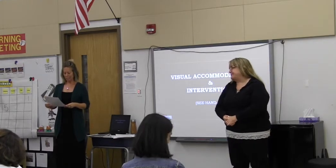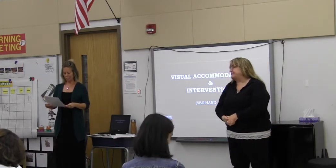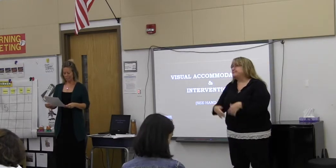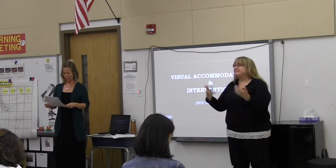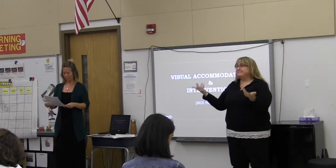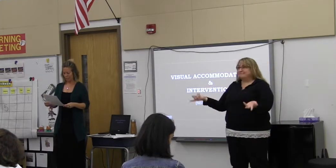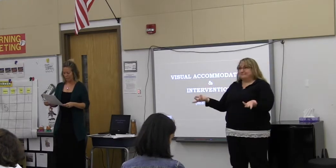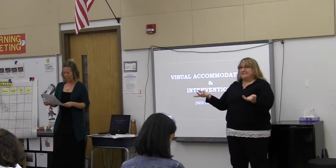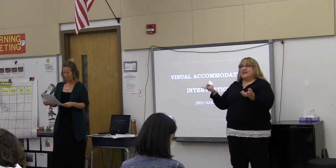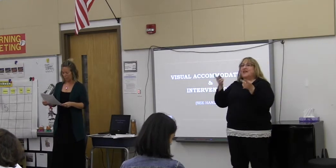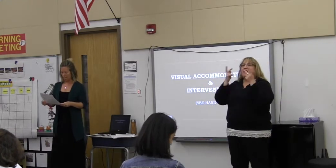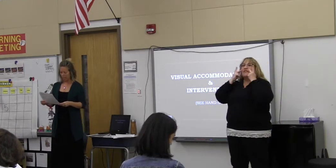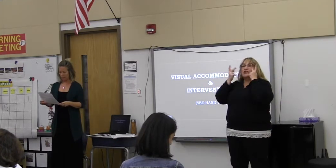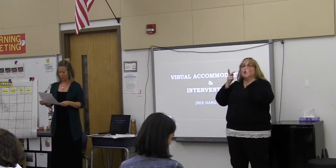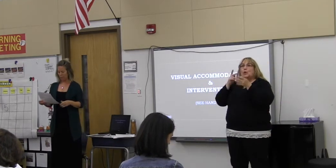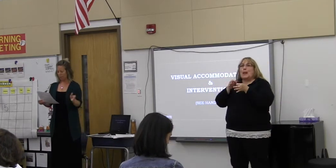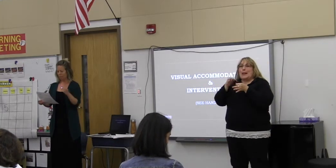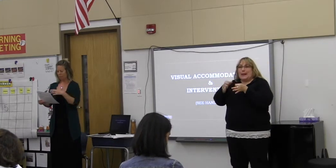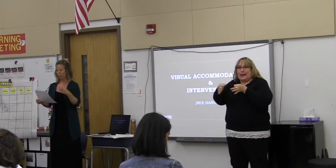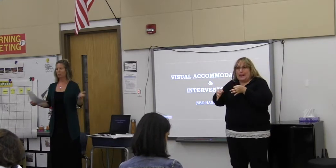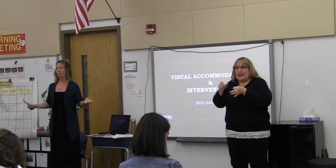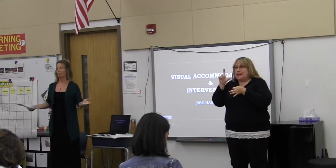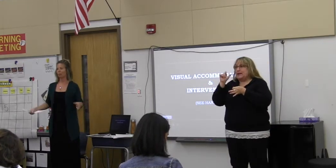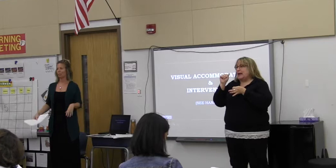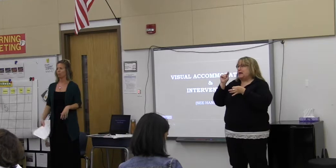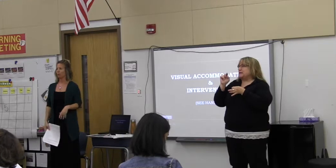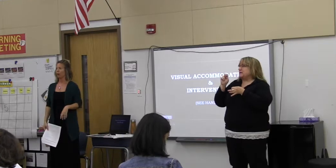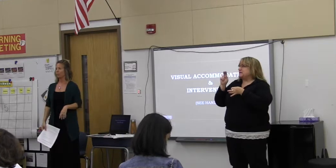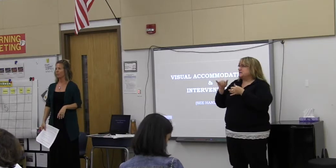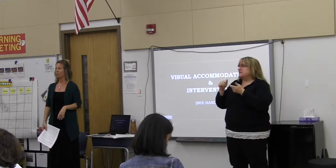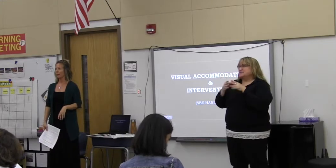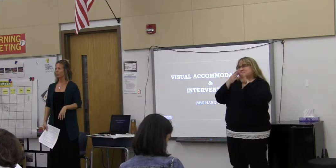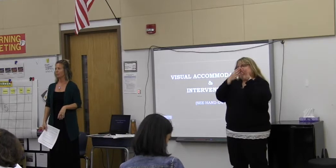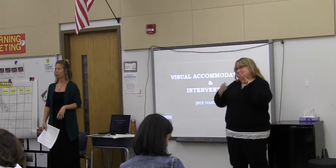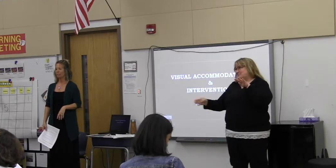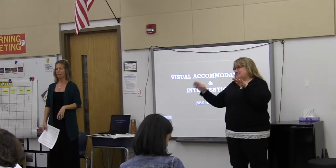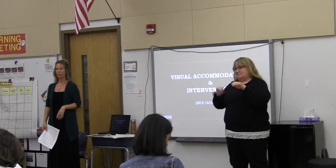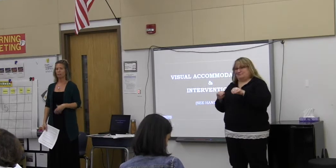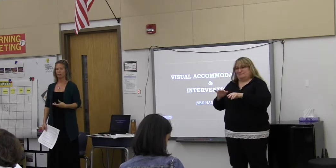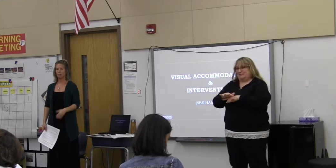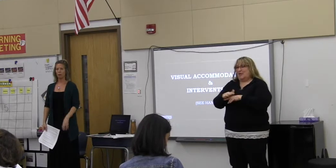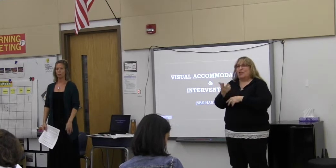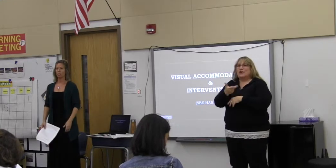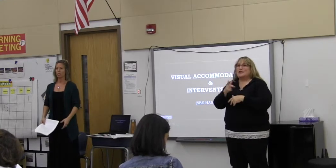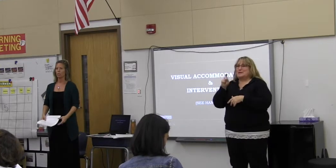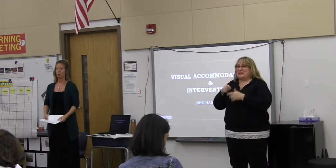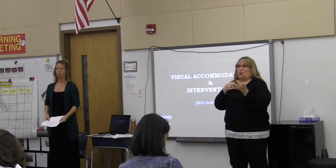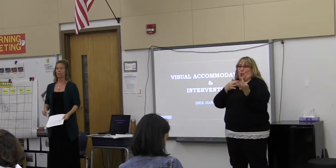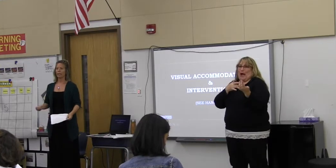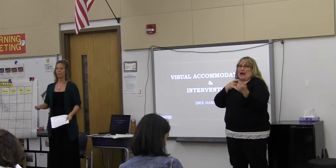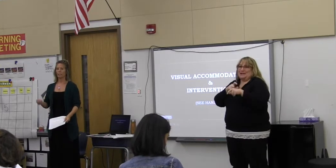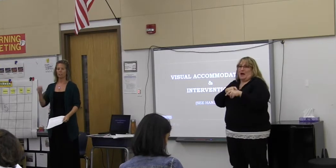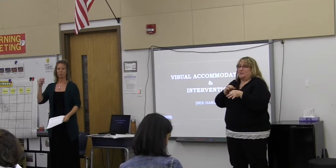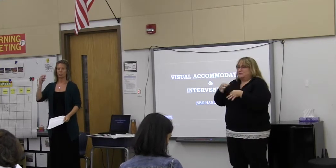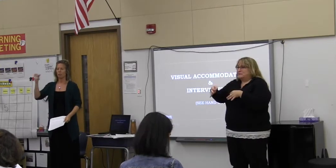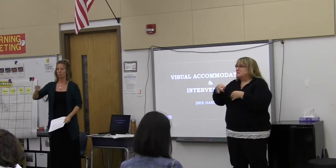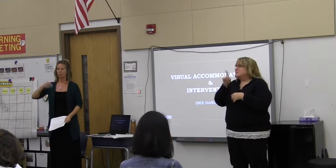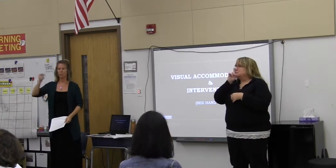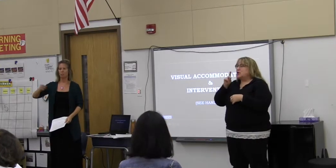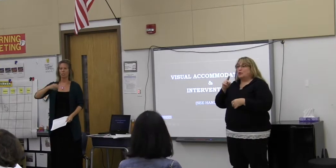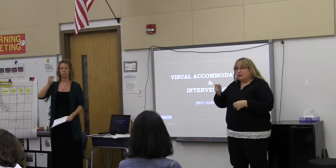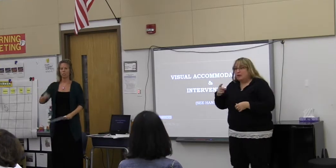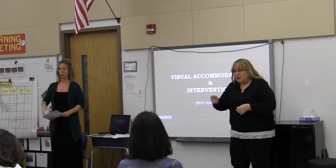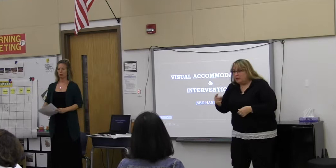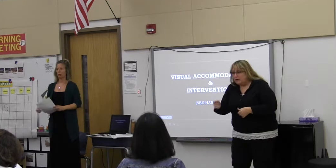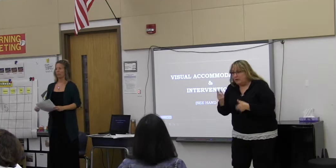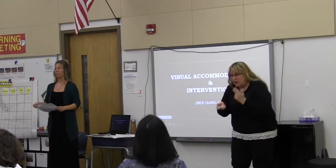Visual latency. It goes pretty much across the board. All these little guys need wait time to respond. Don't, like I said, don't feel